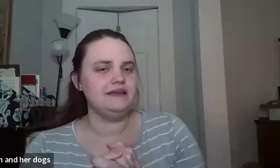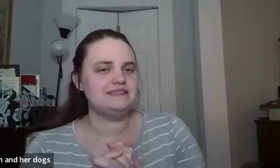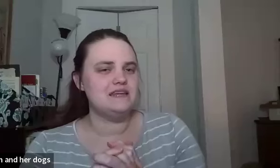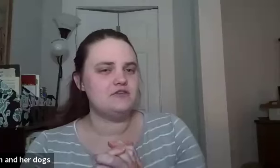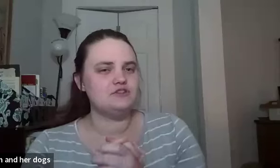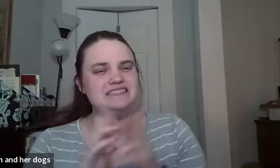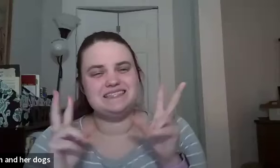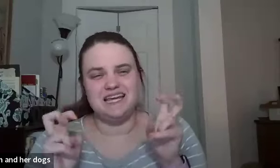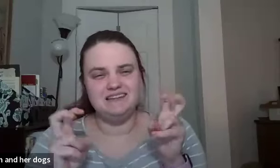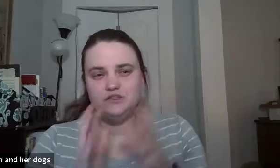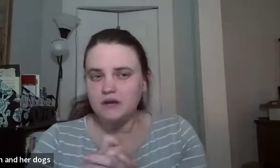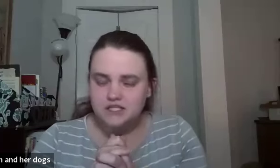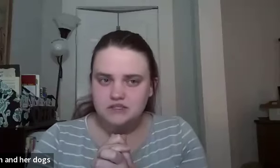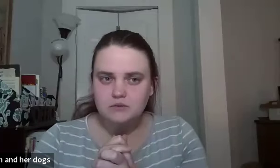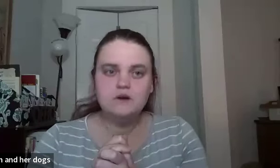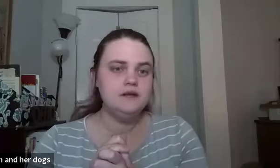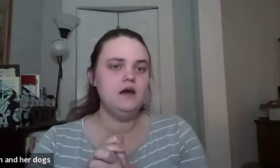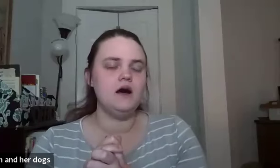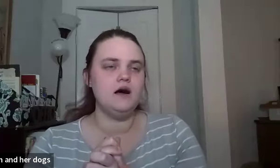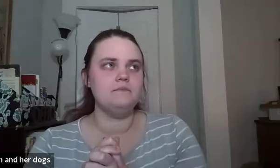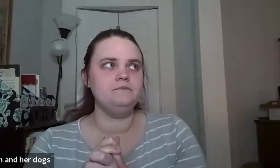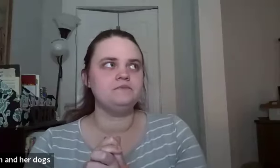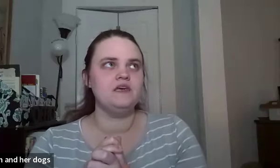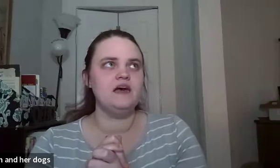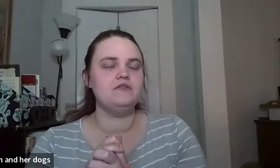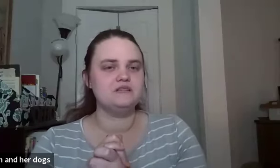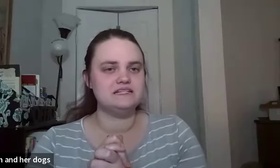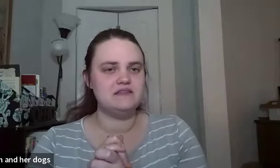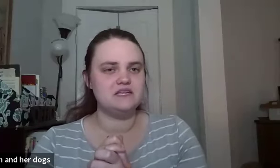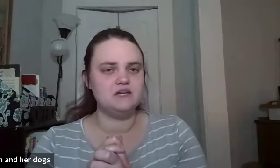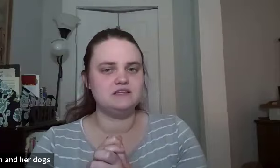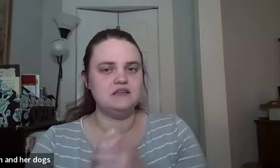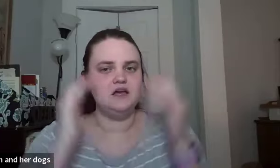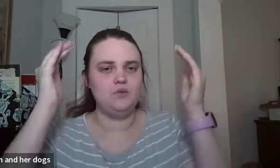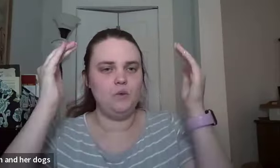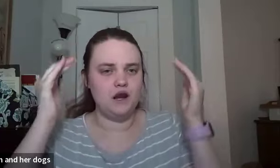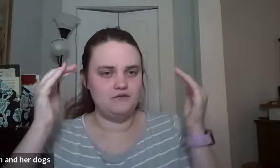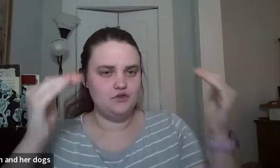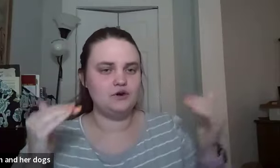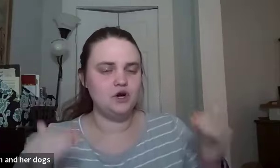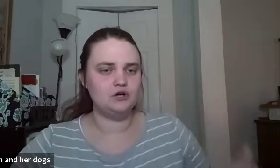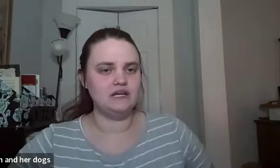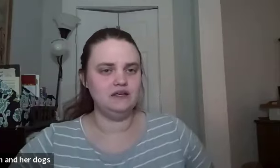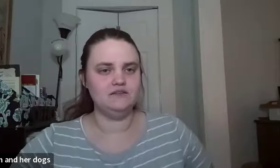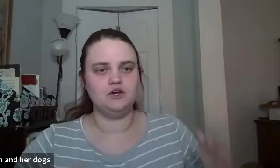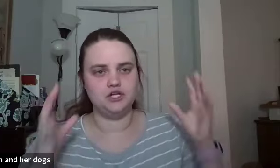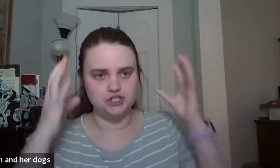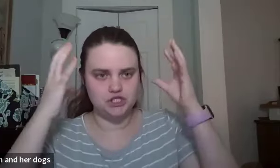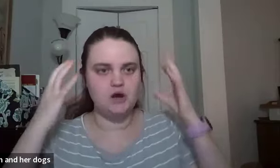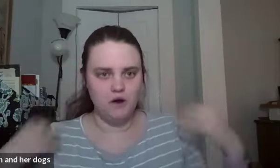is another slightly directional one. And the reason I say that is because wherever they're hurting, they're going to show on